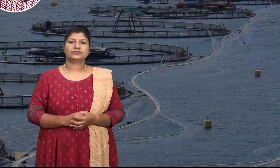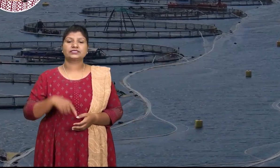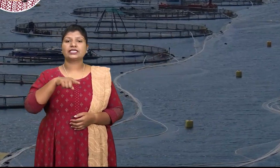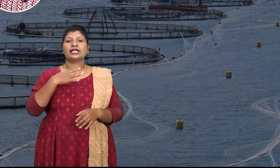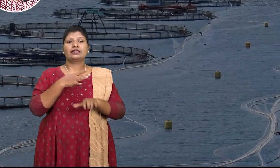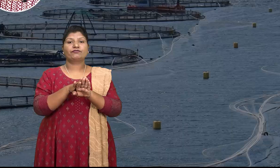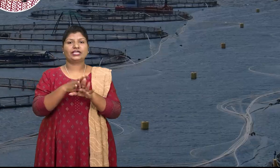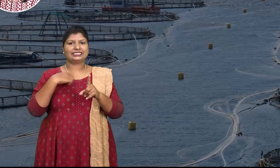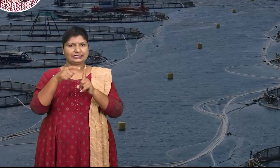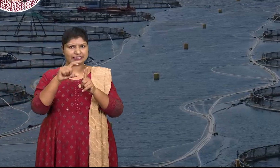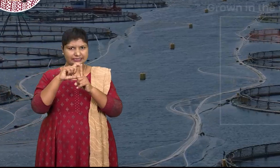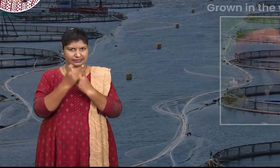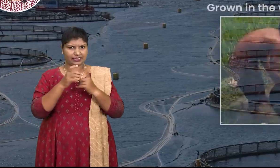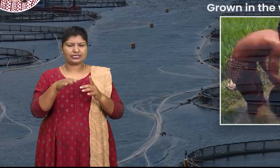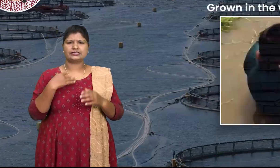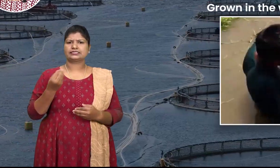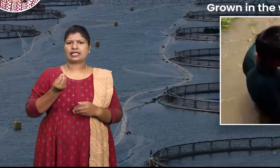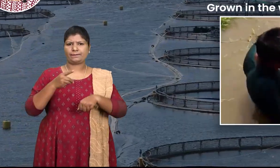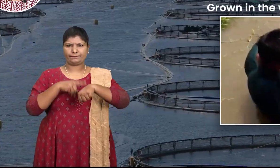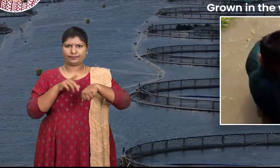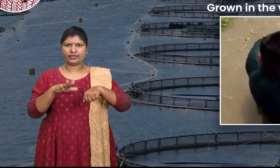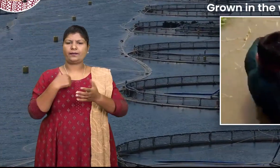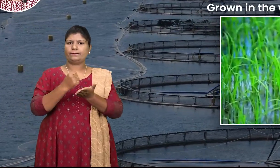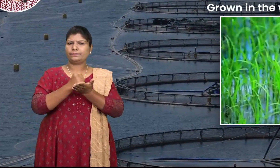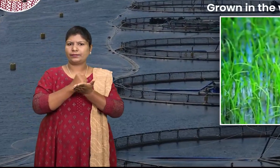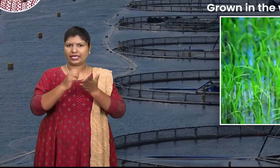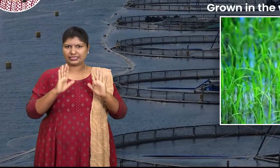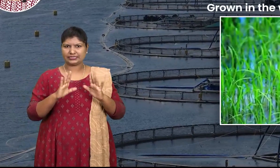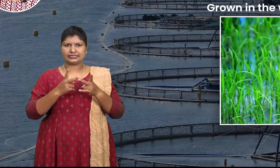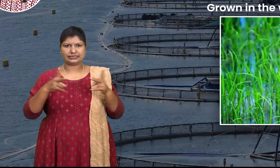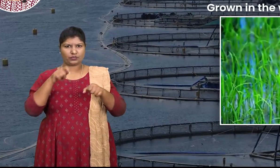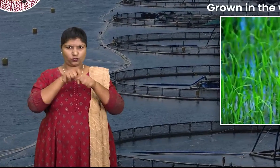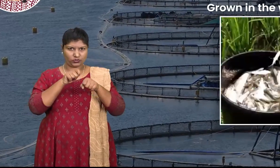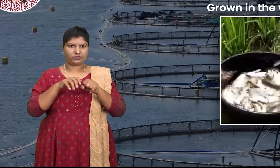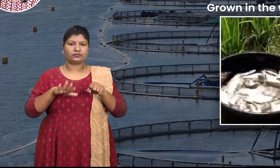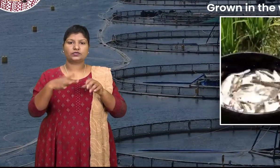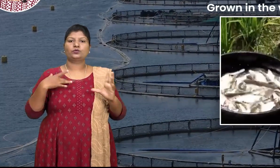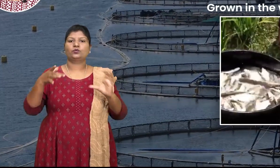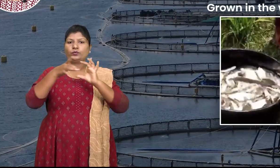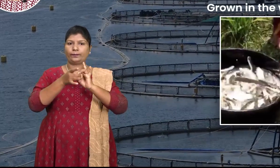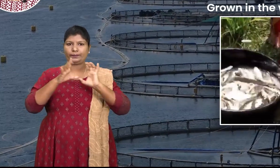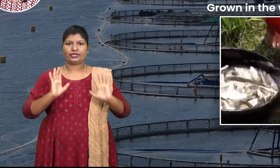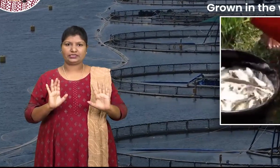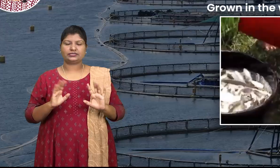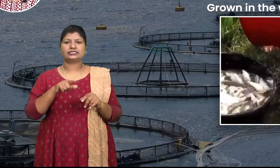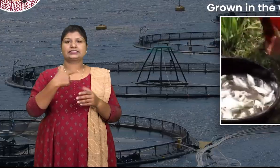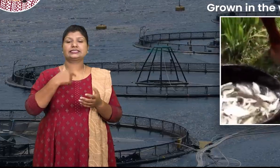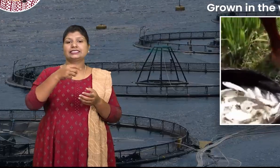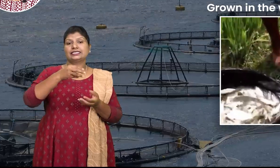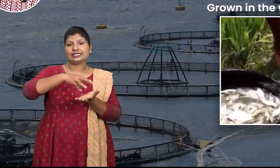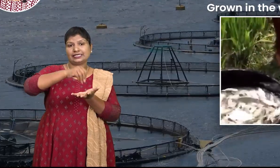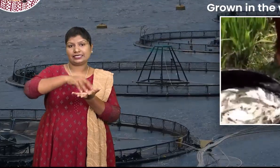Fish culture is sometimes practiced in combination with a rice